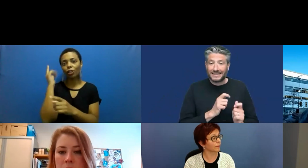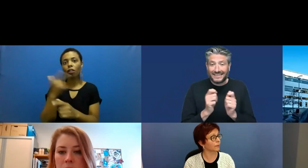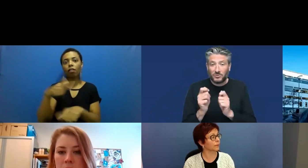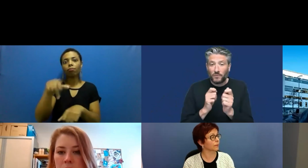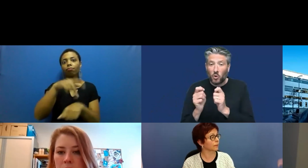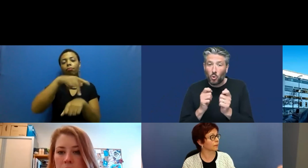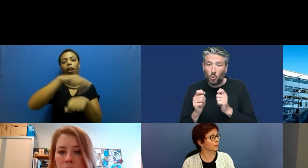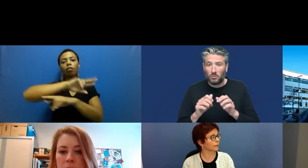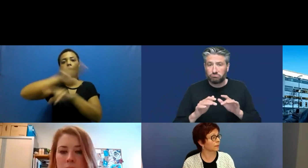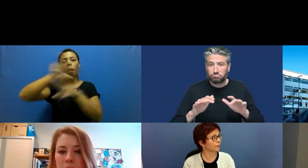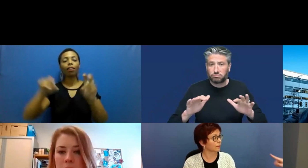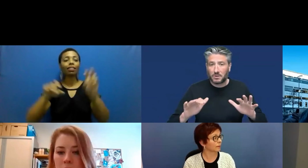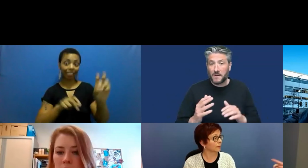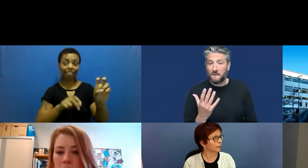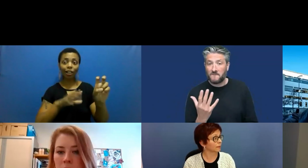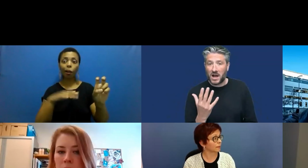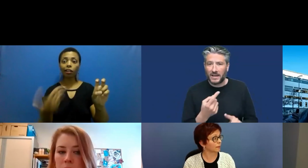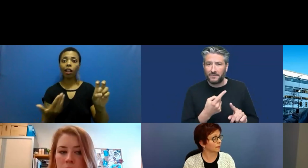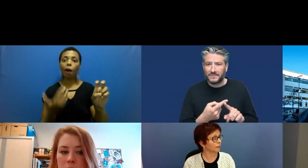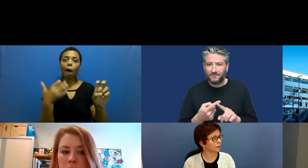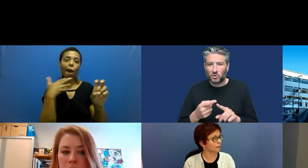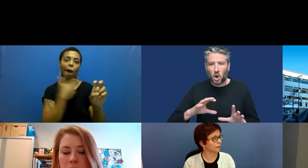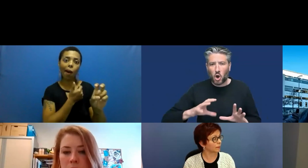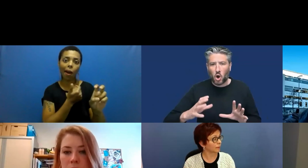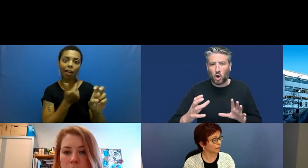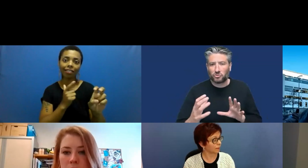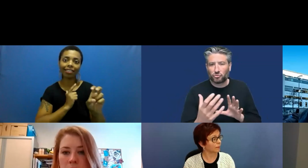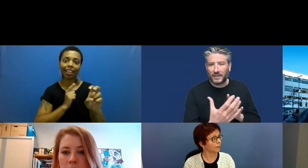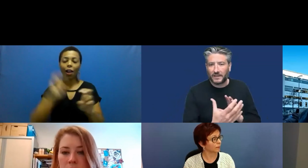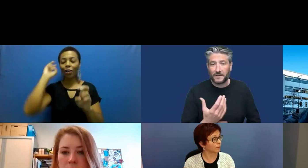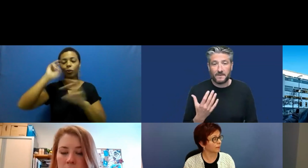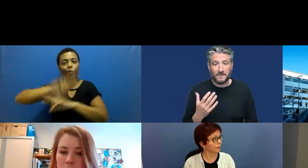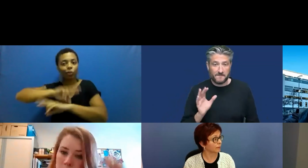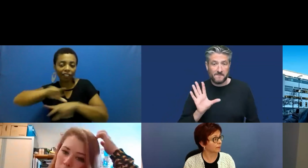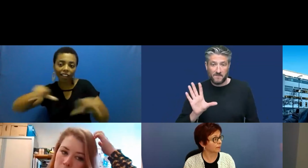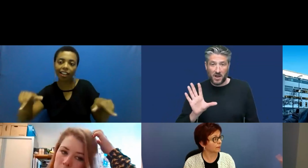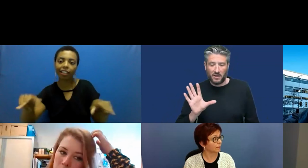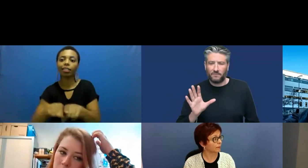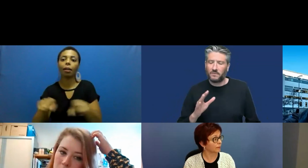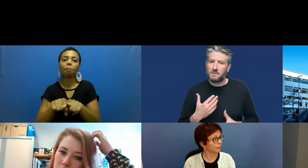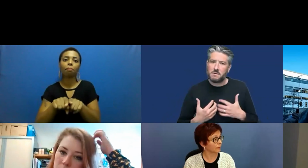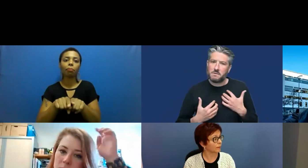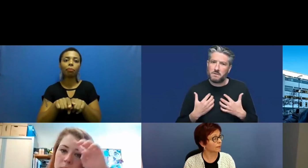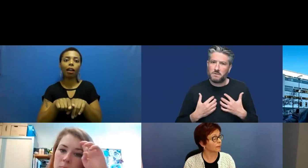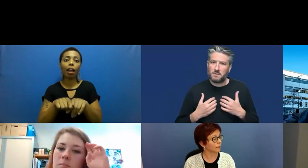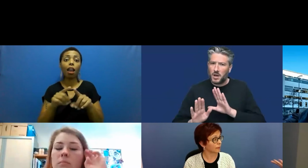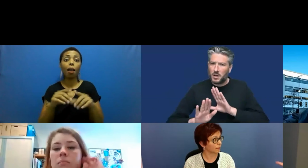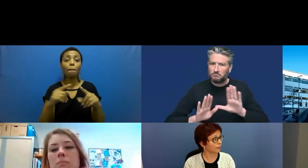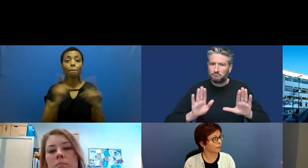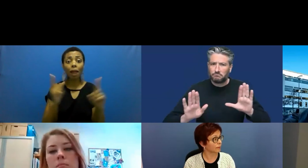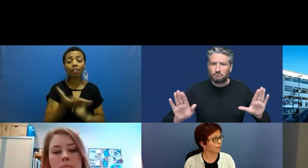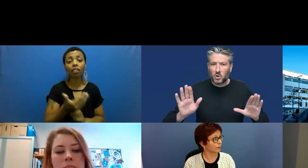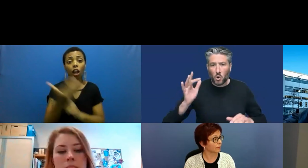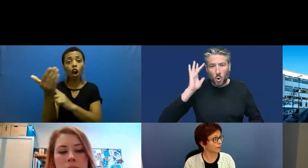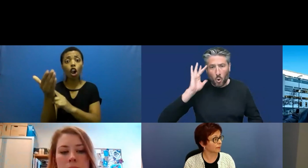There were big cultural differences regarding how assistive technologies were